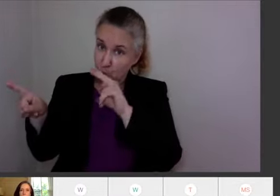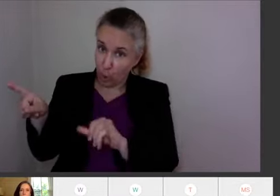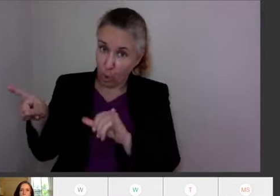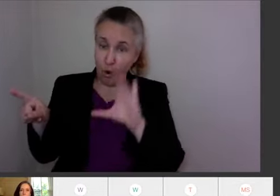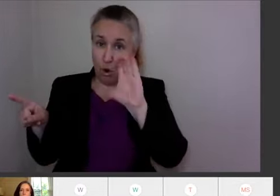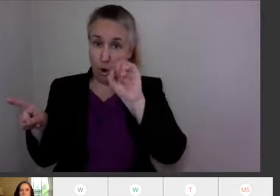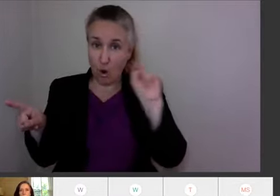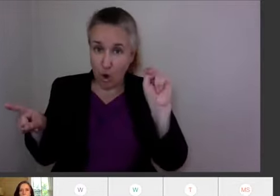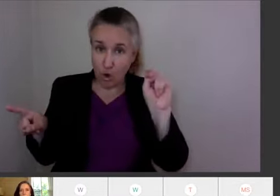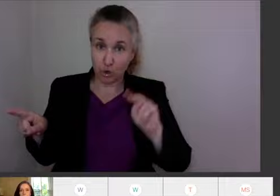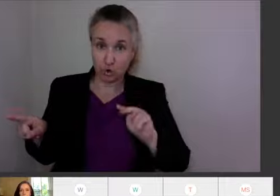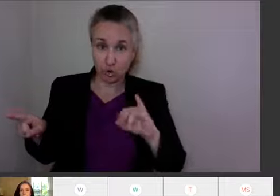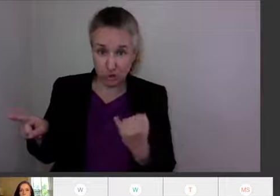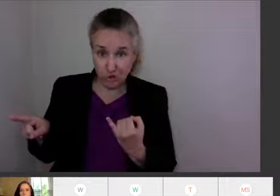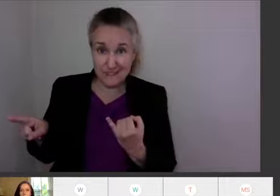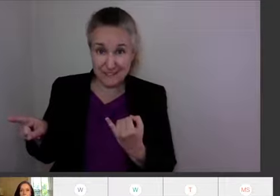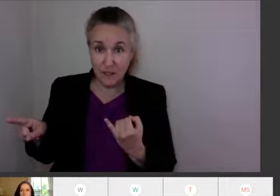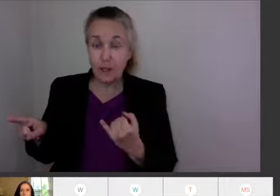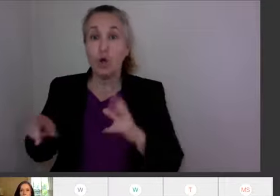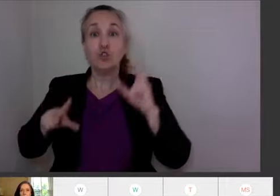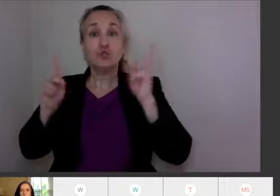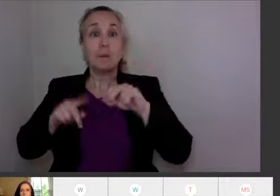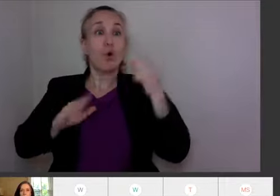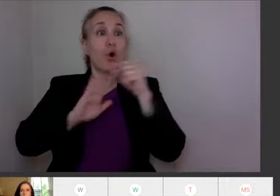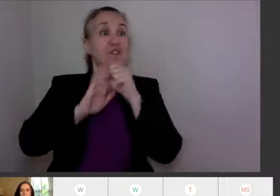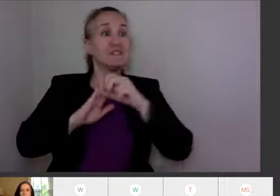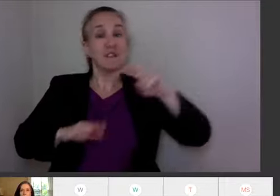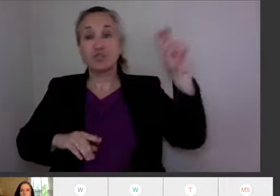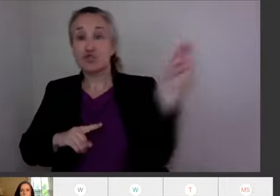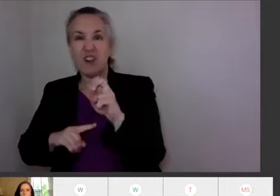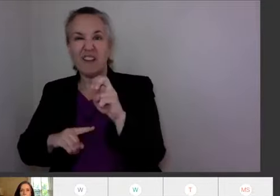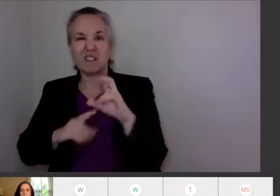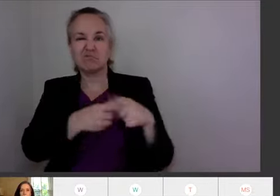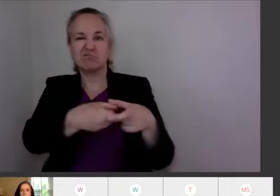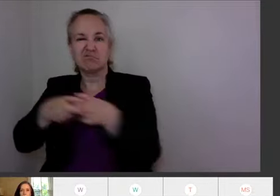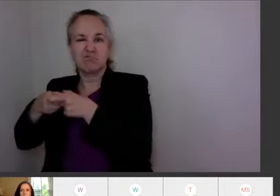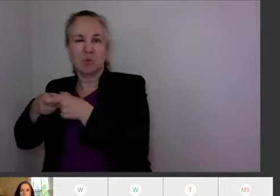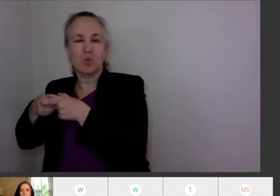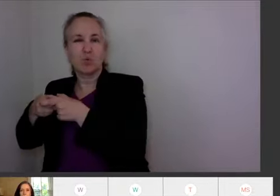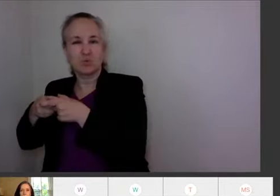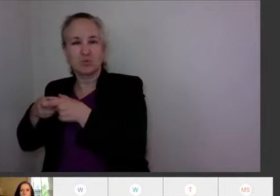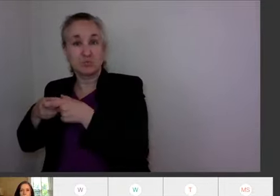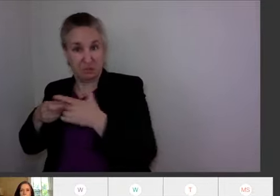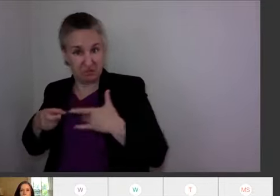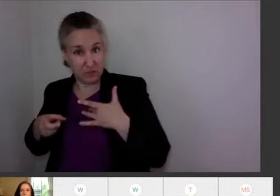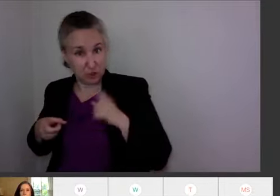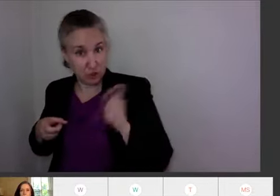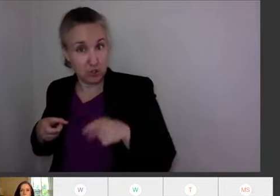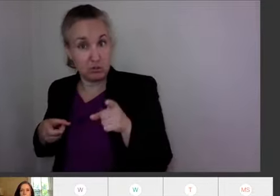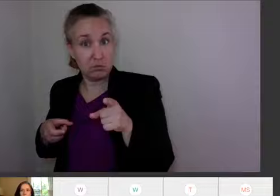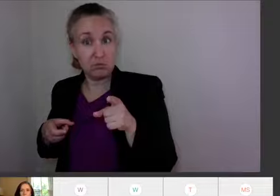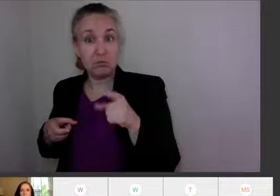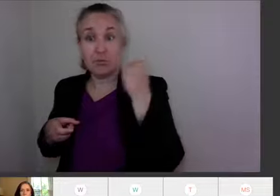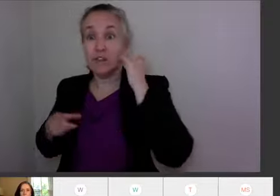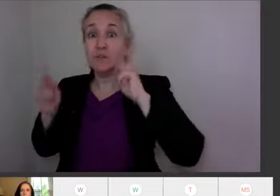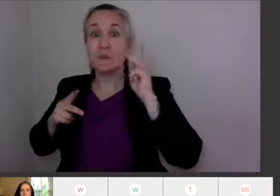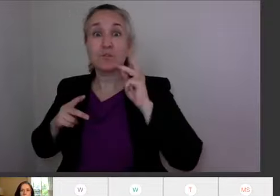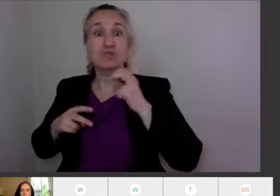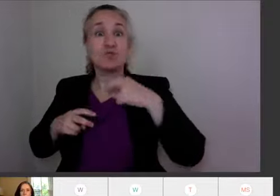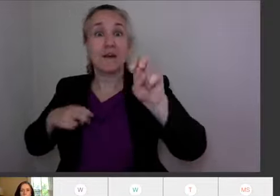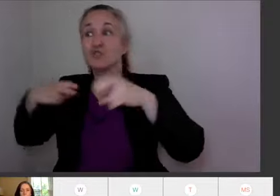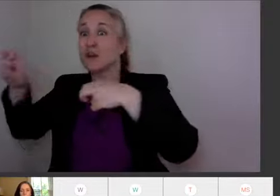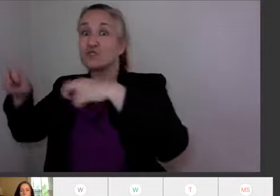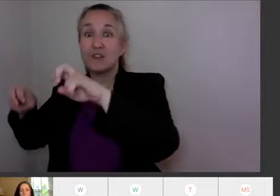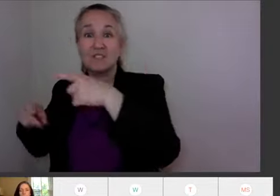in considering a quarantine of travelers from certain states? And what would your recommendation be to residents who travel to those states that are seeing an